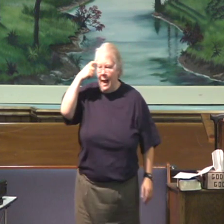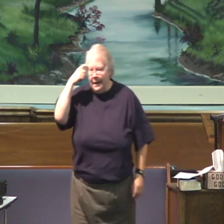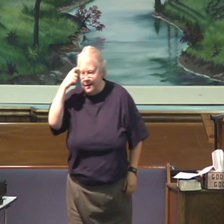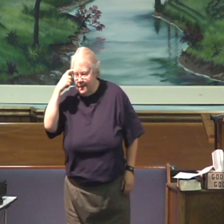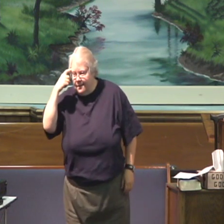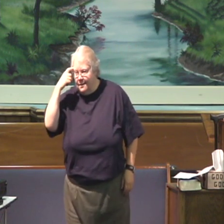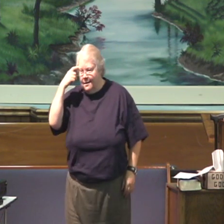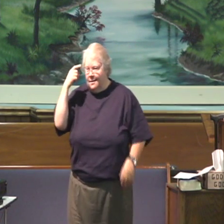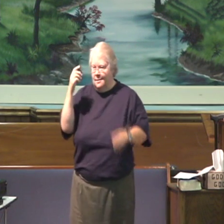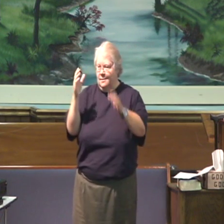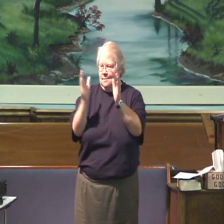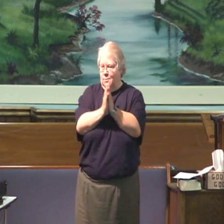mind.